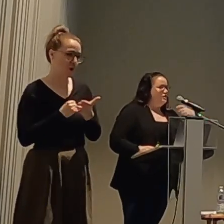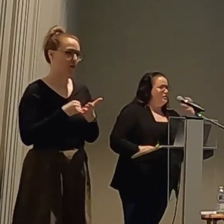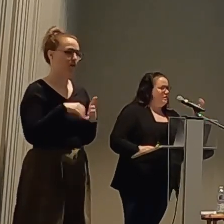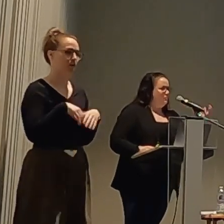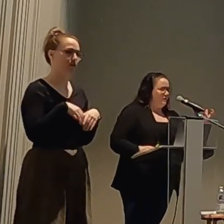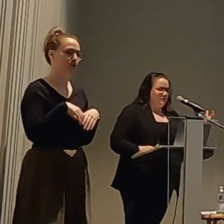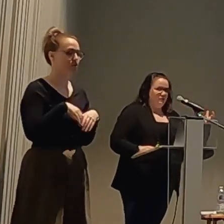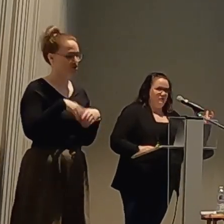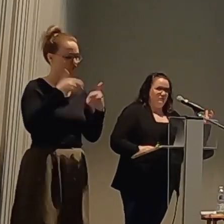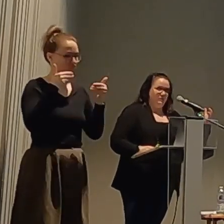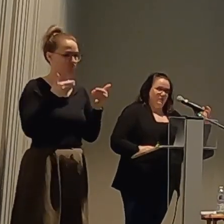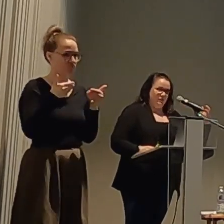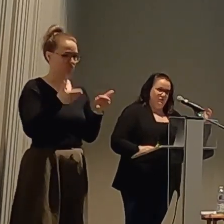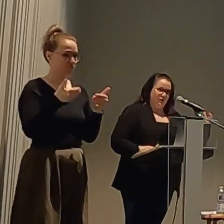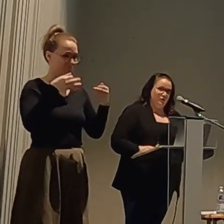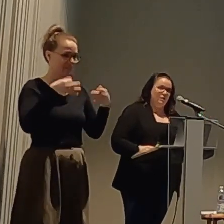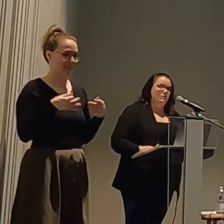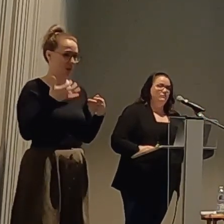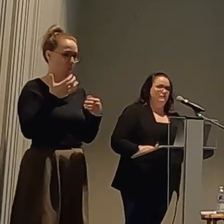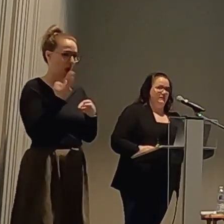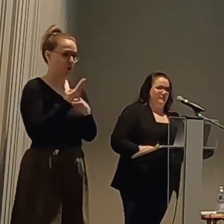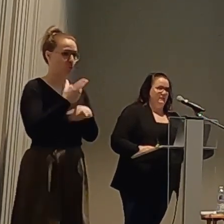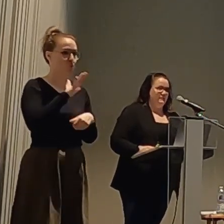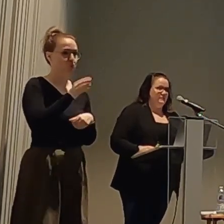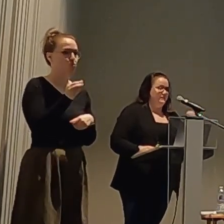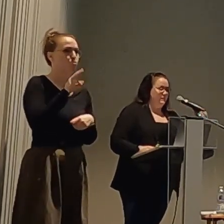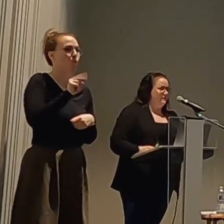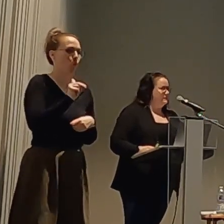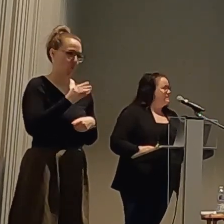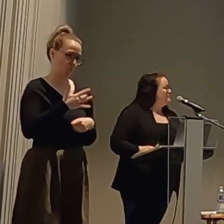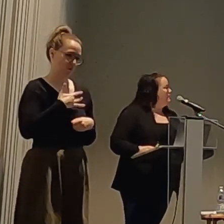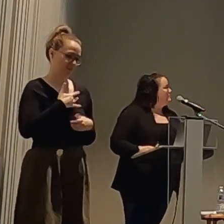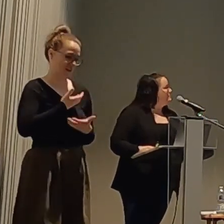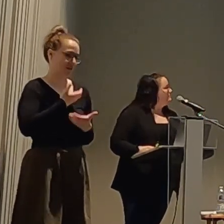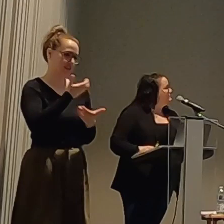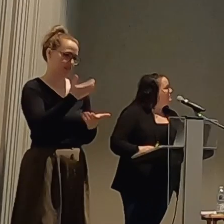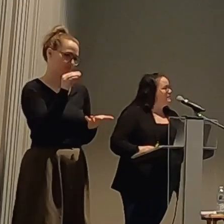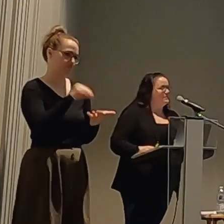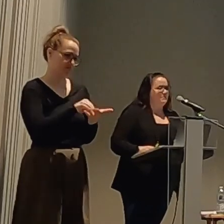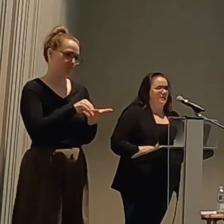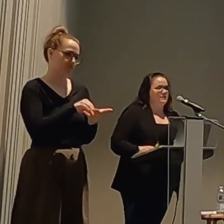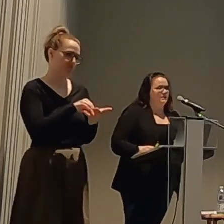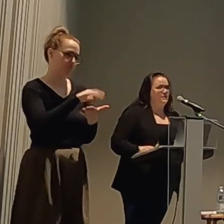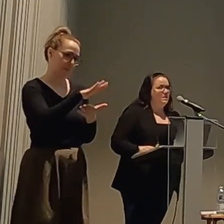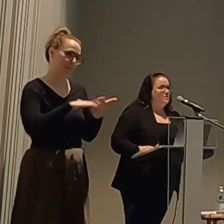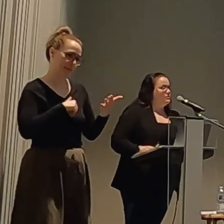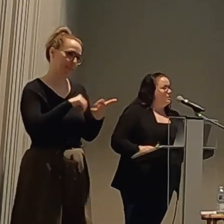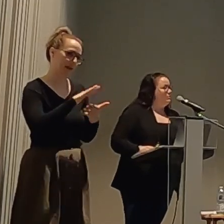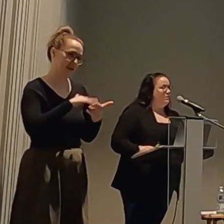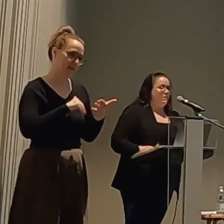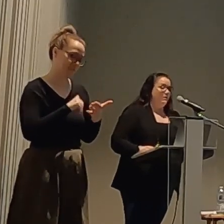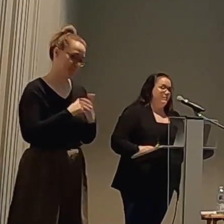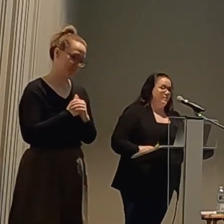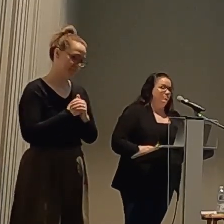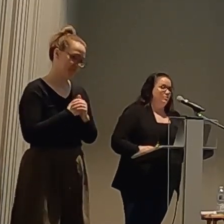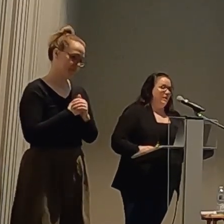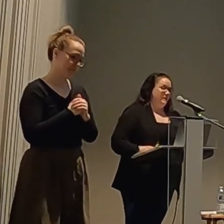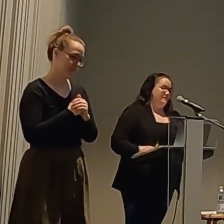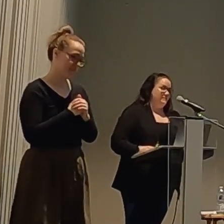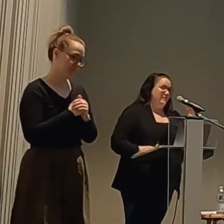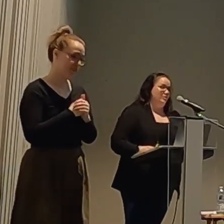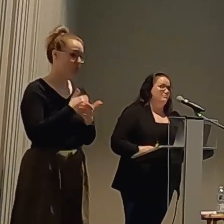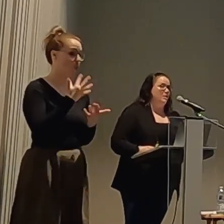Matisse. She wanted to use her own feelings in this in this painting. So although